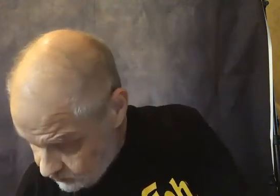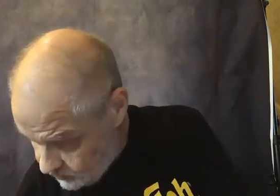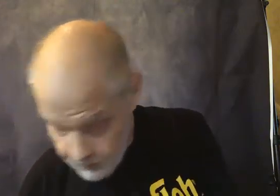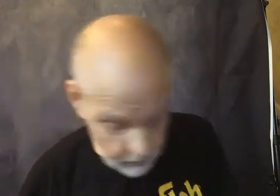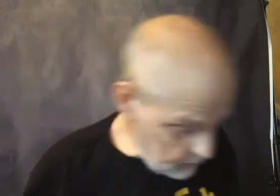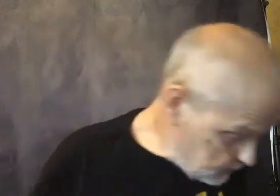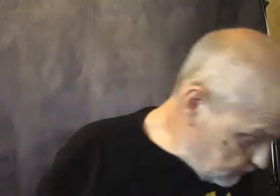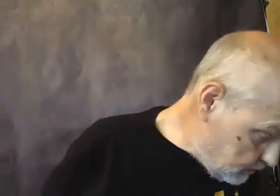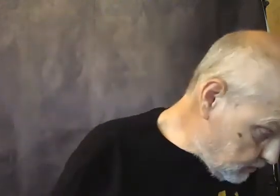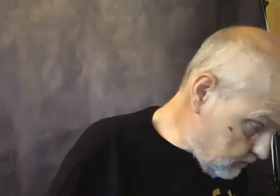I don't.